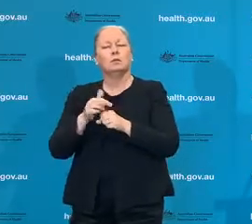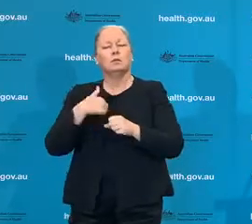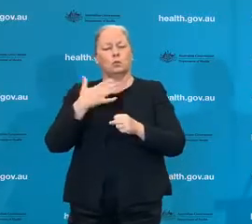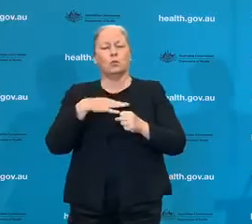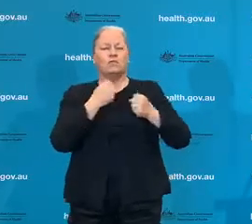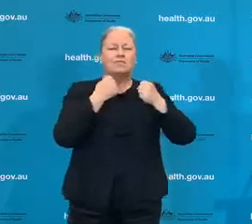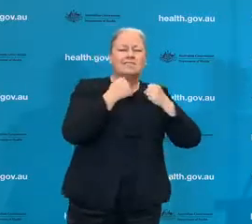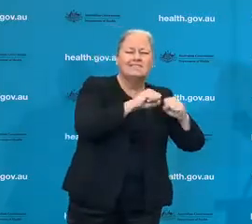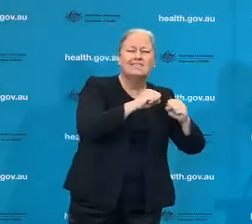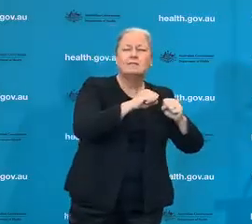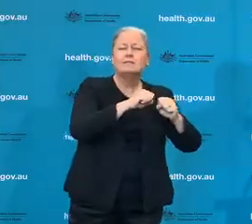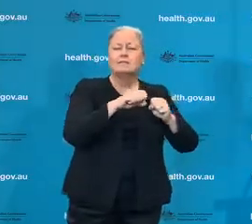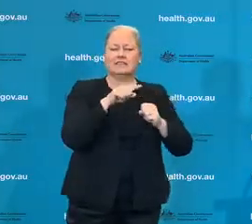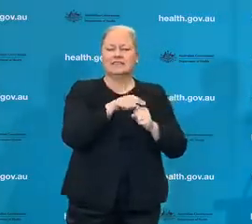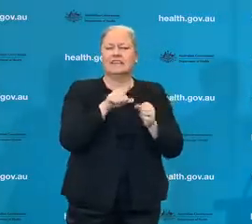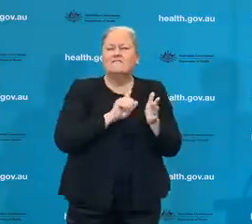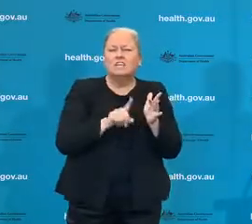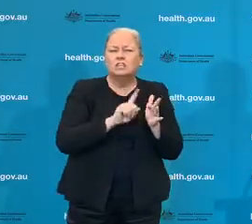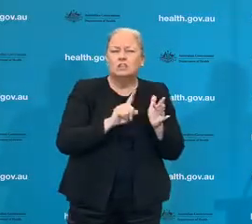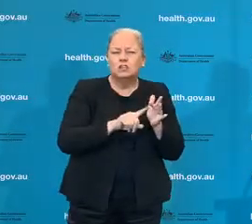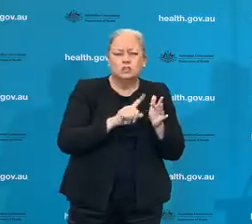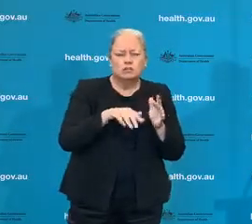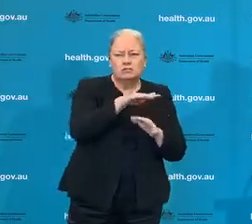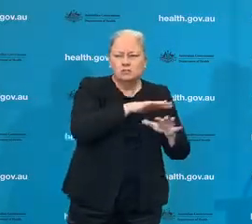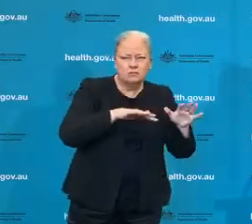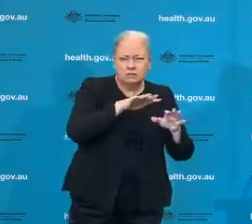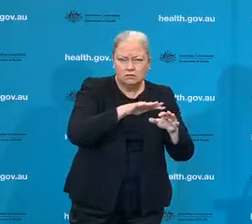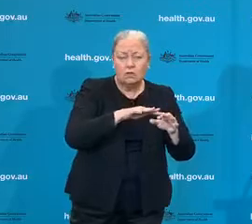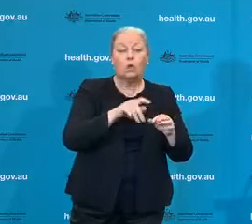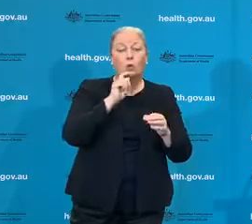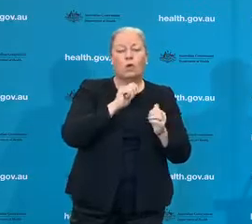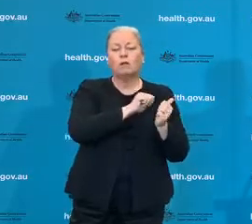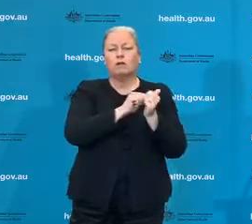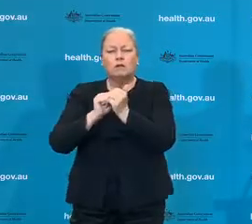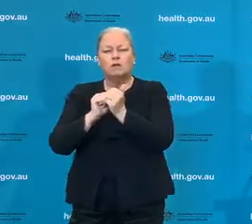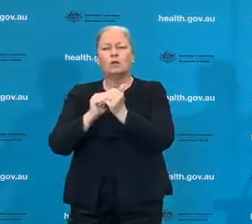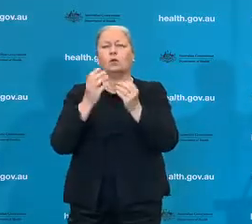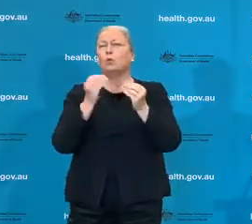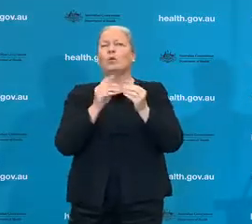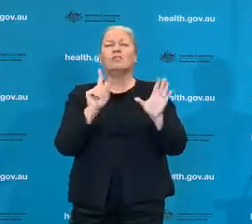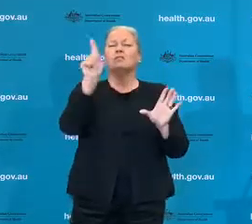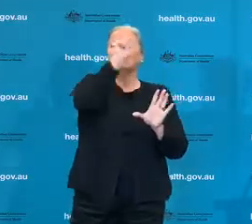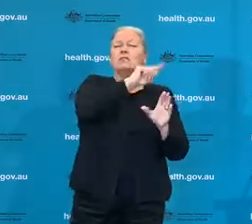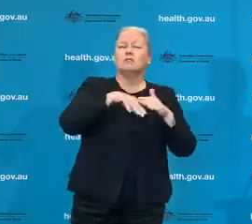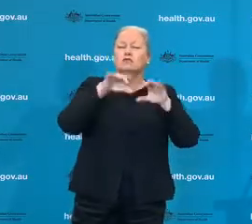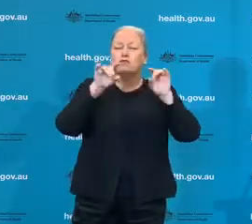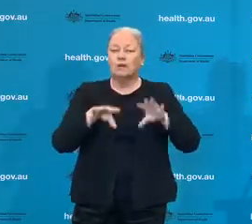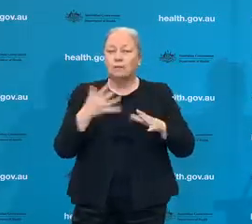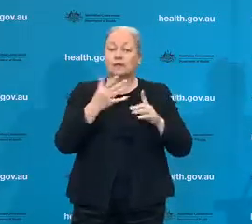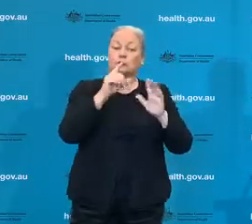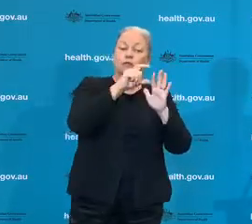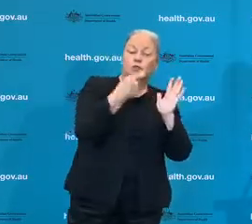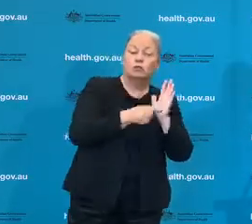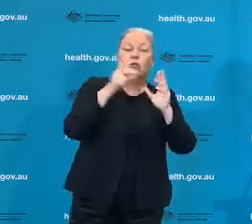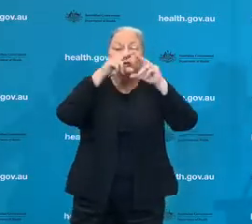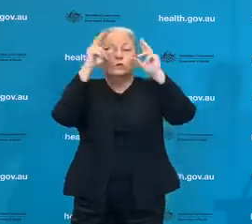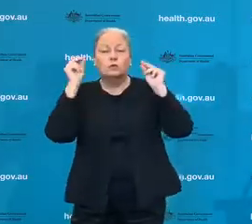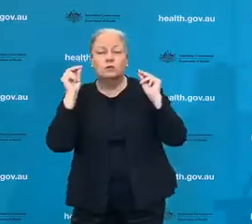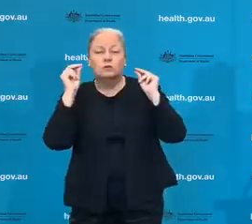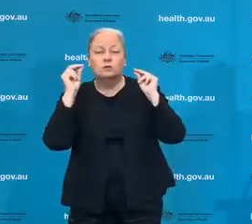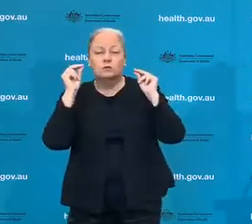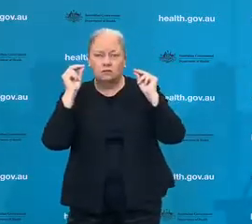control experts with other senior clinicians around the country, senior clinicians and nurses around the country,